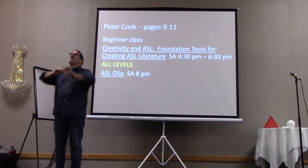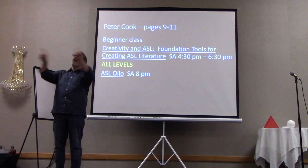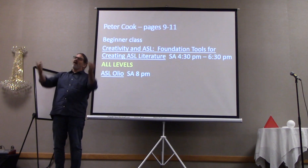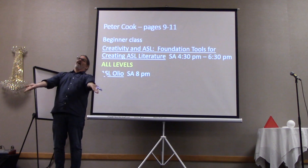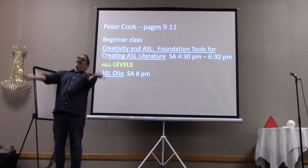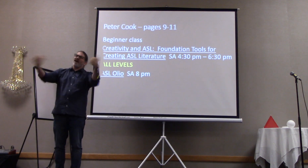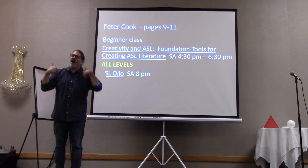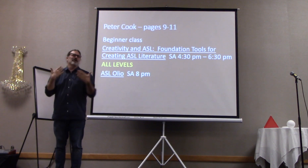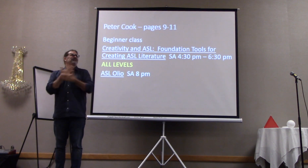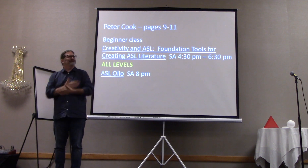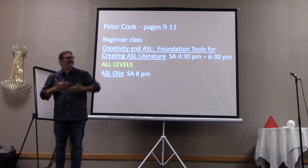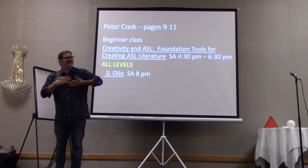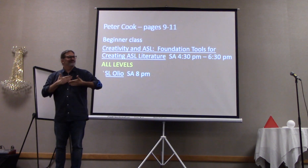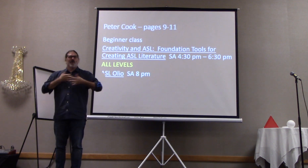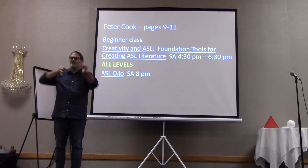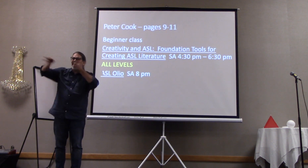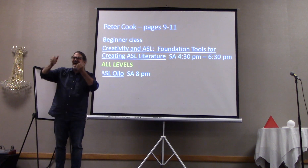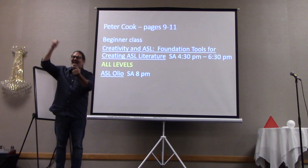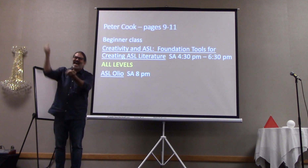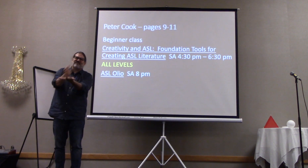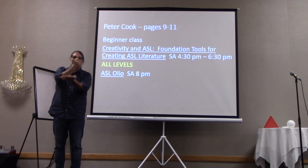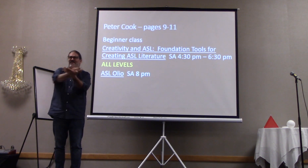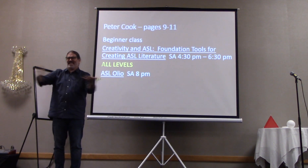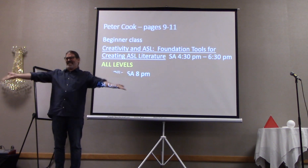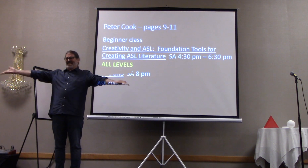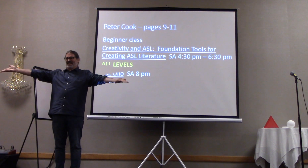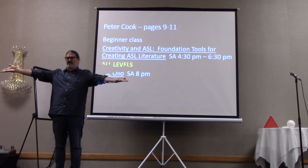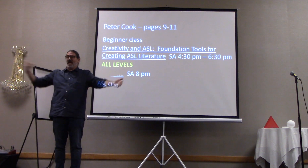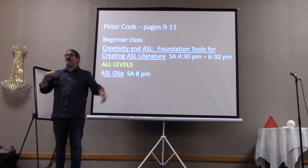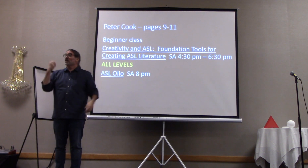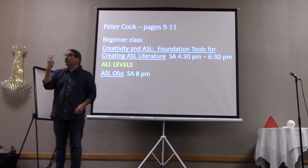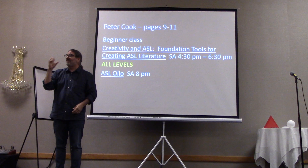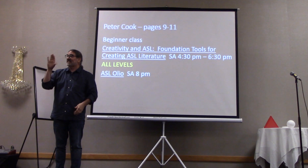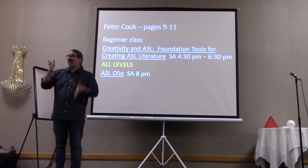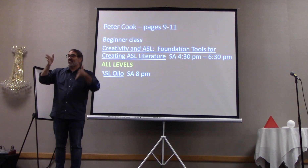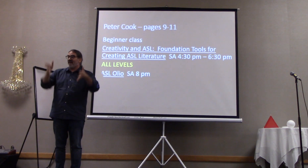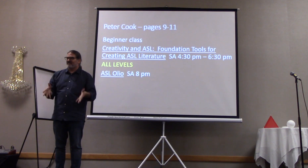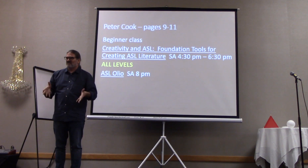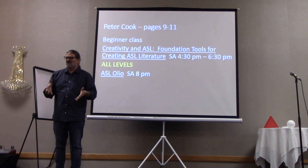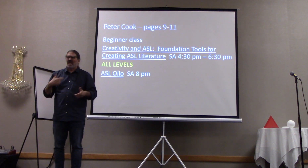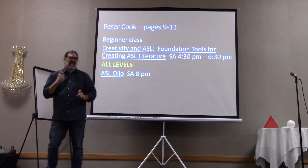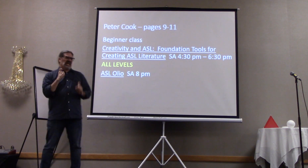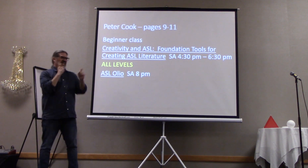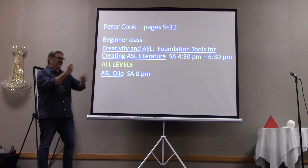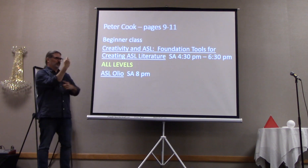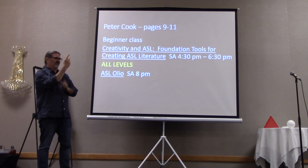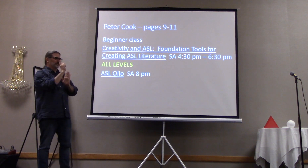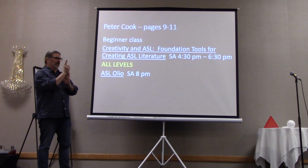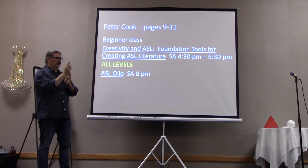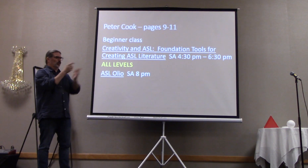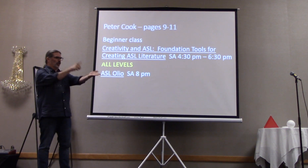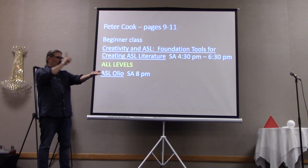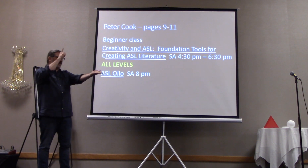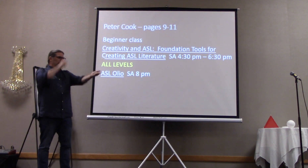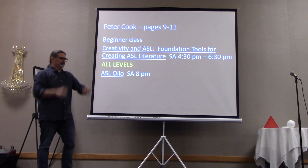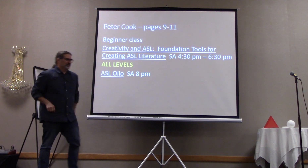Sorry. But come on out, enjoy it. We're going to explain it all to you. I have 12 seconds left. I'm